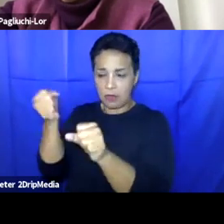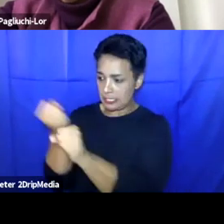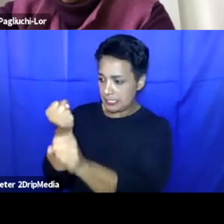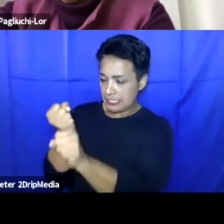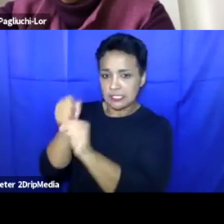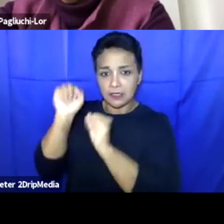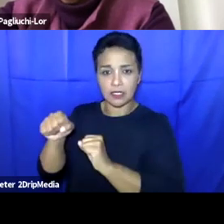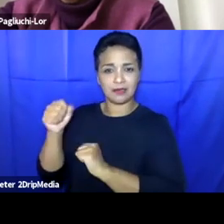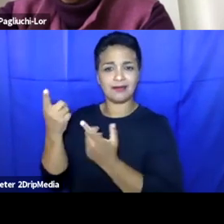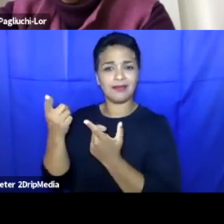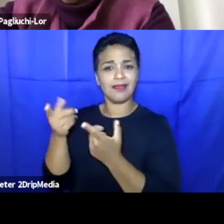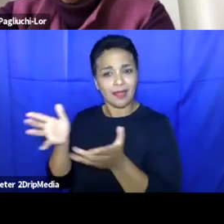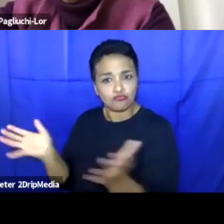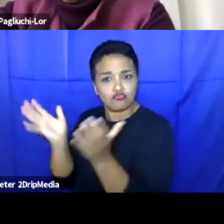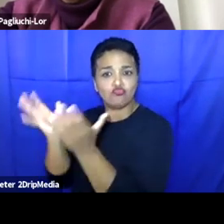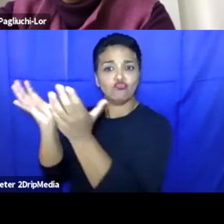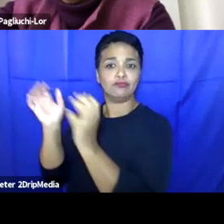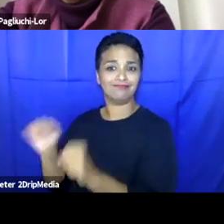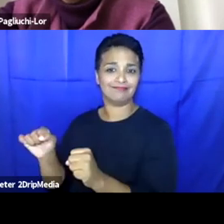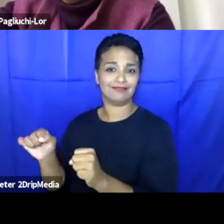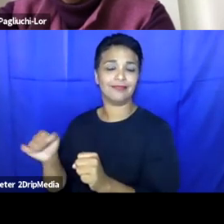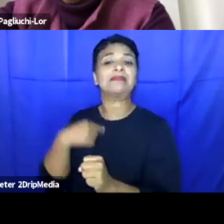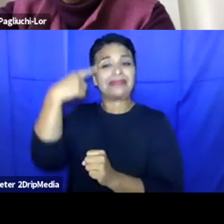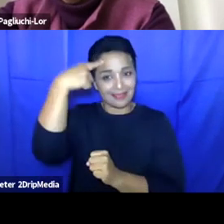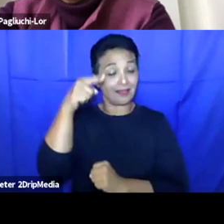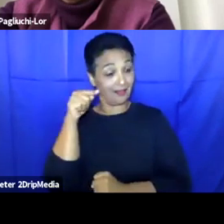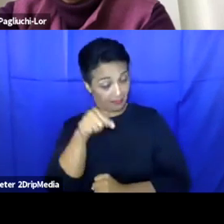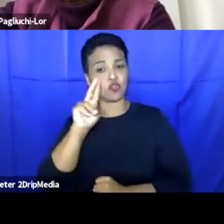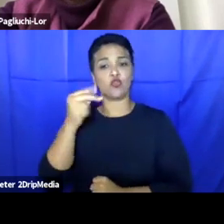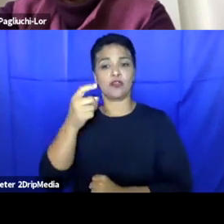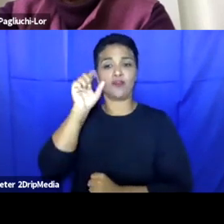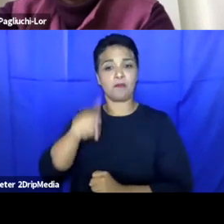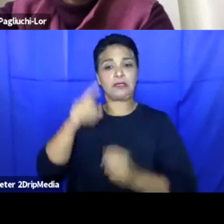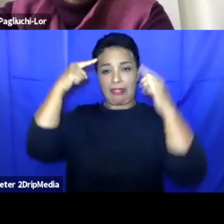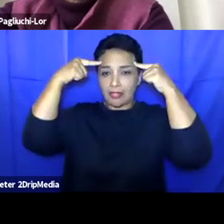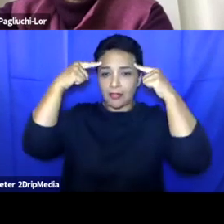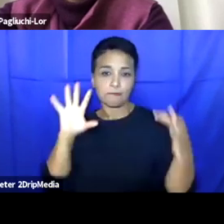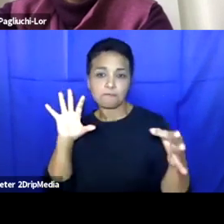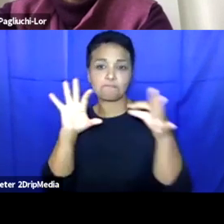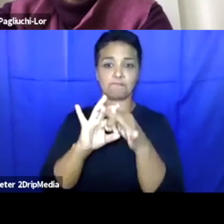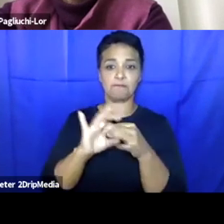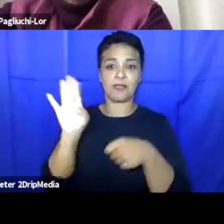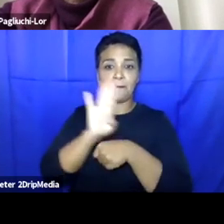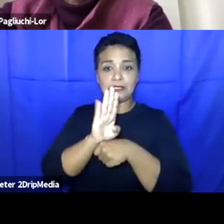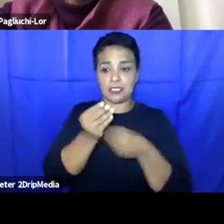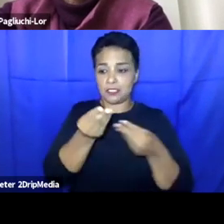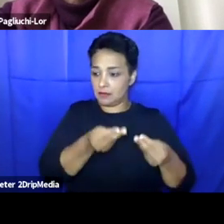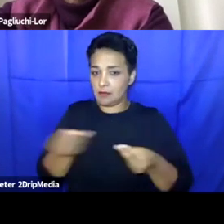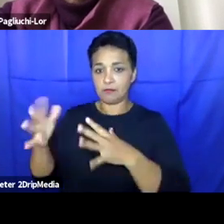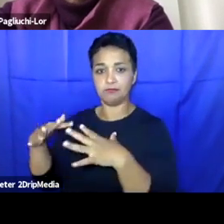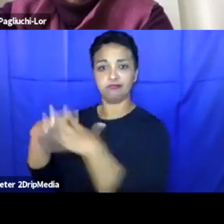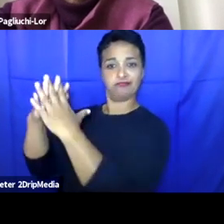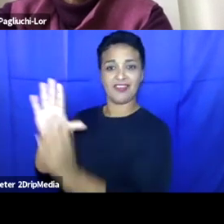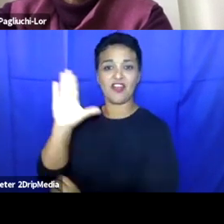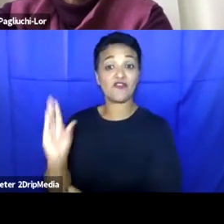is one solution that UNHCR can do, only to facilitate between the countries on